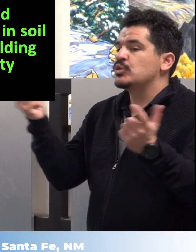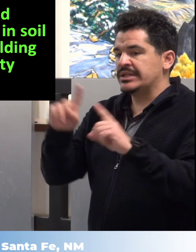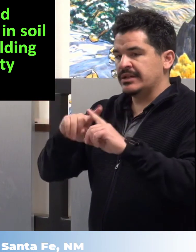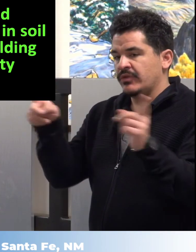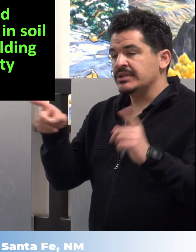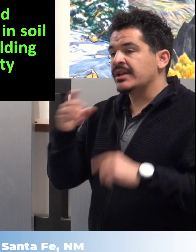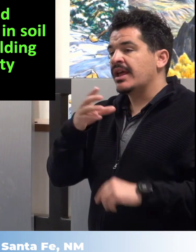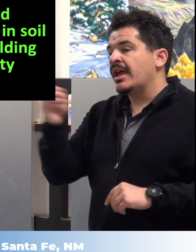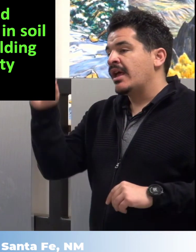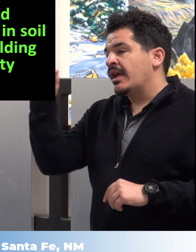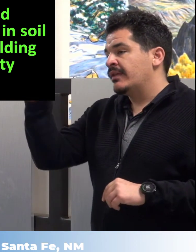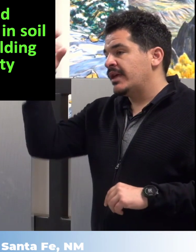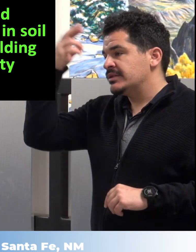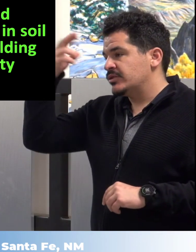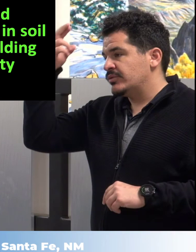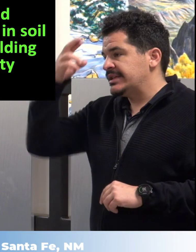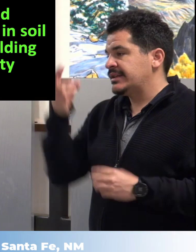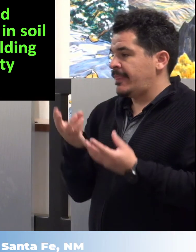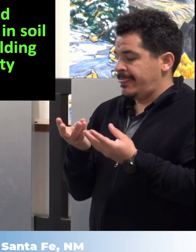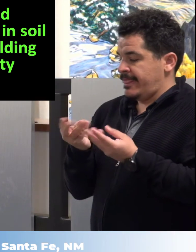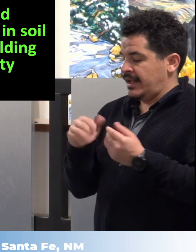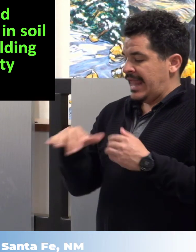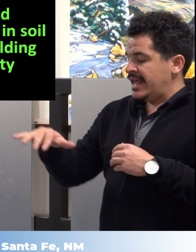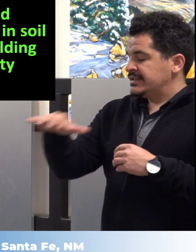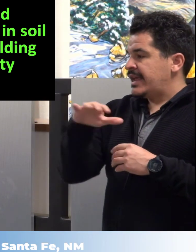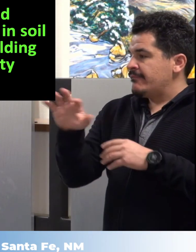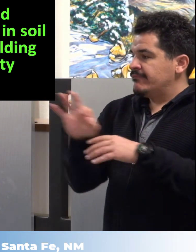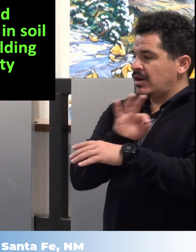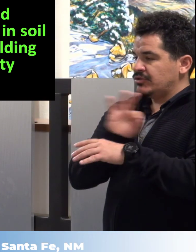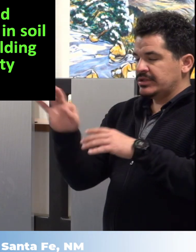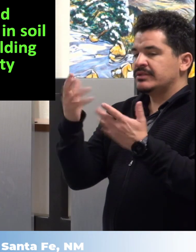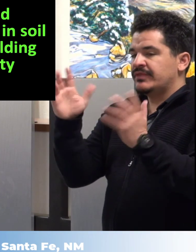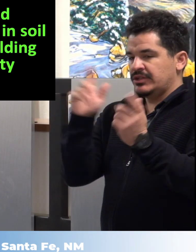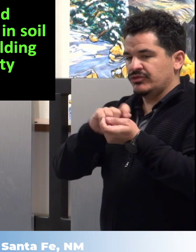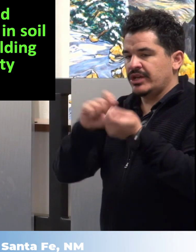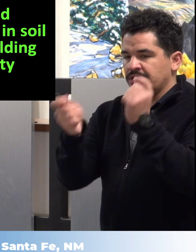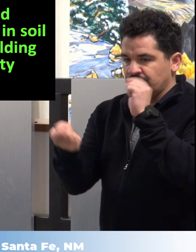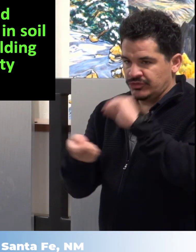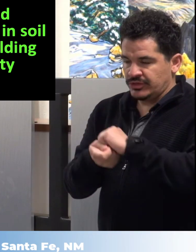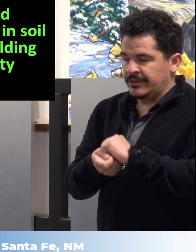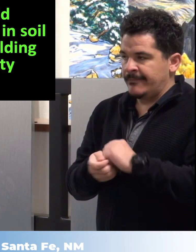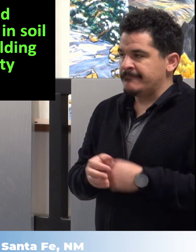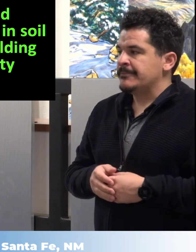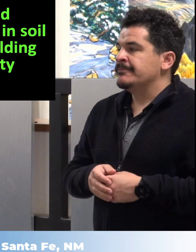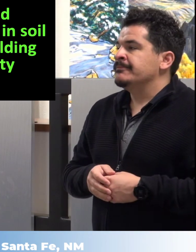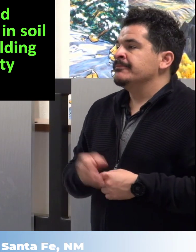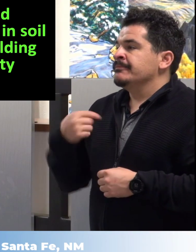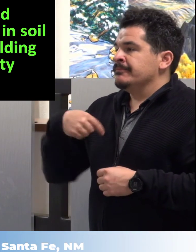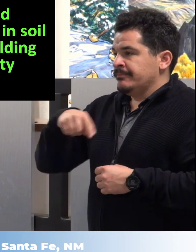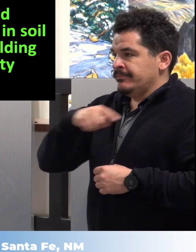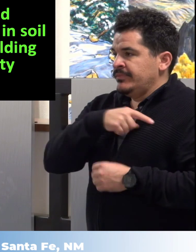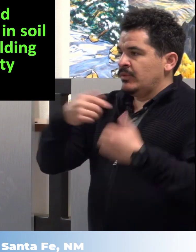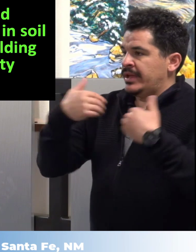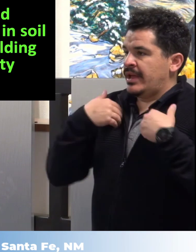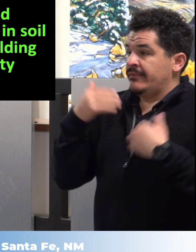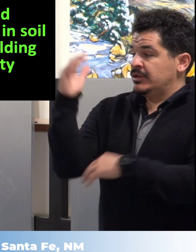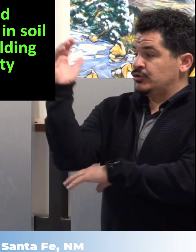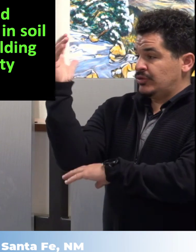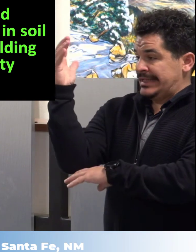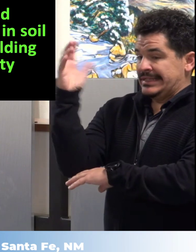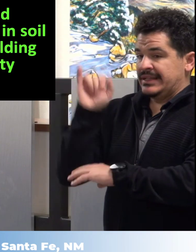why landscape function has changed incredibly. Not only do we now have trees that have invaded